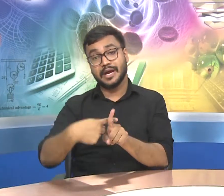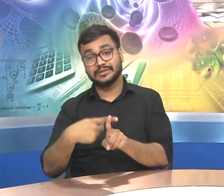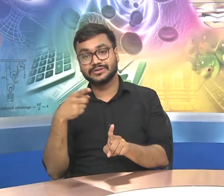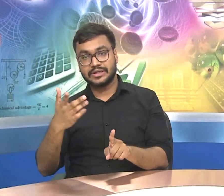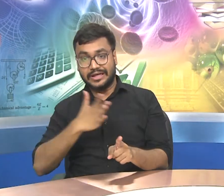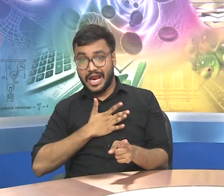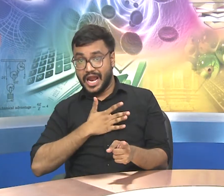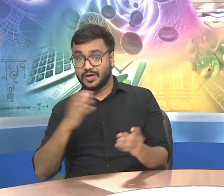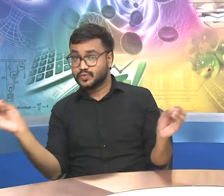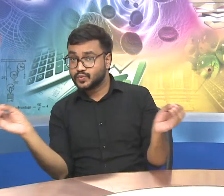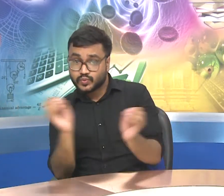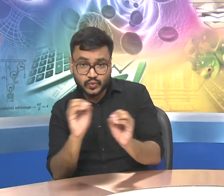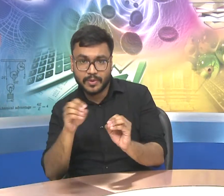biotic and abiotic.